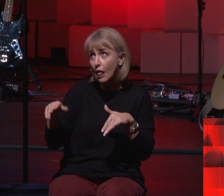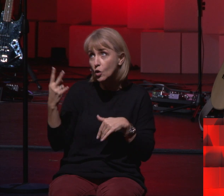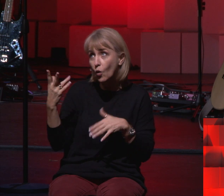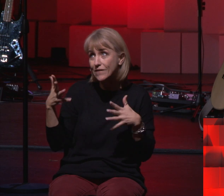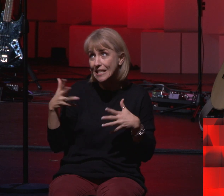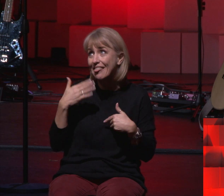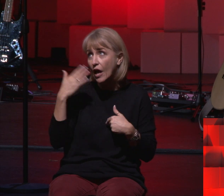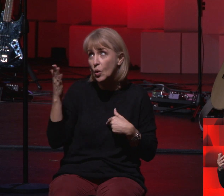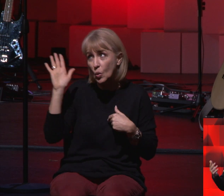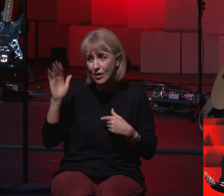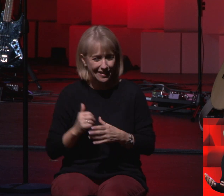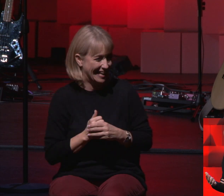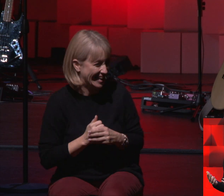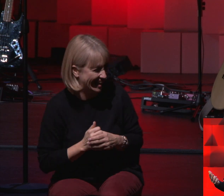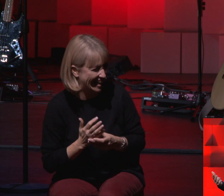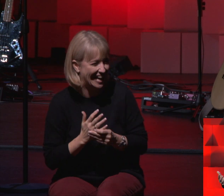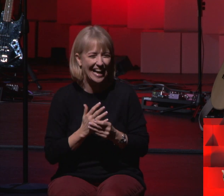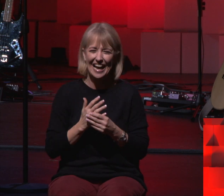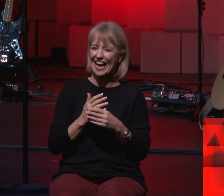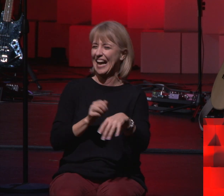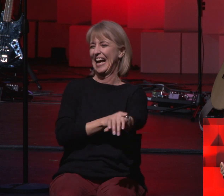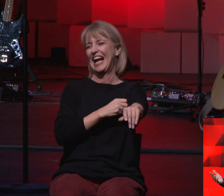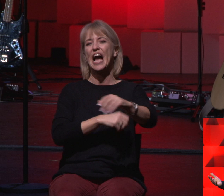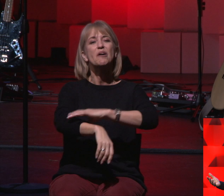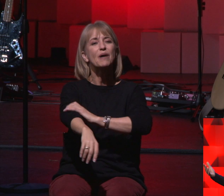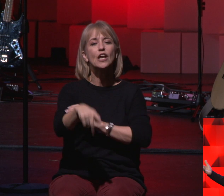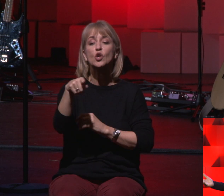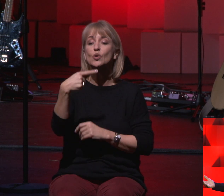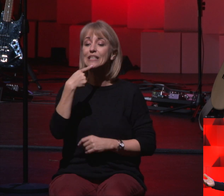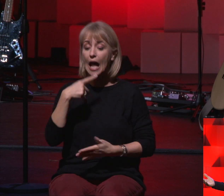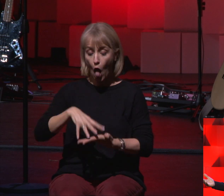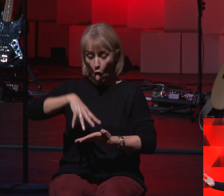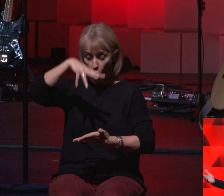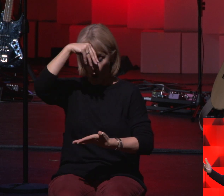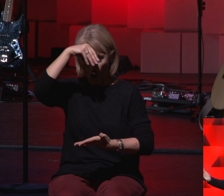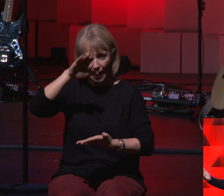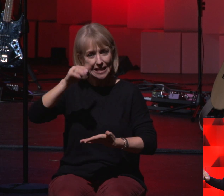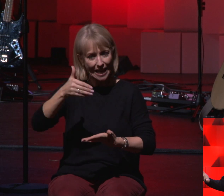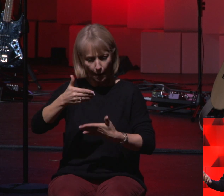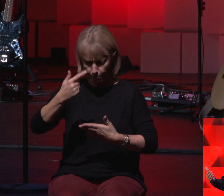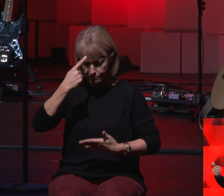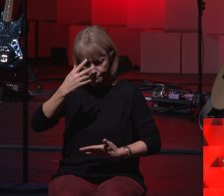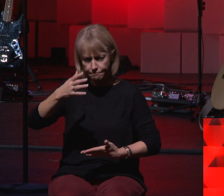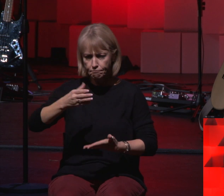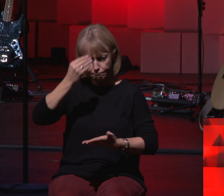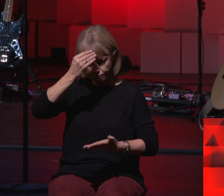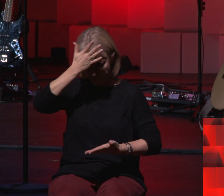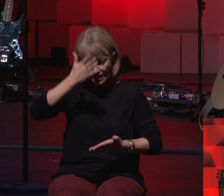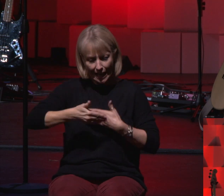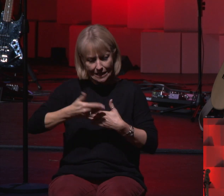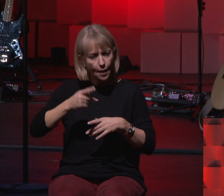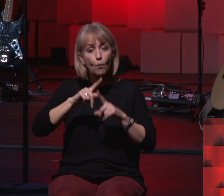there's a difference between learning it and doing it, correct? Sure, we know that. Sometimes